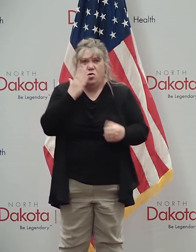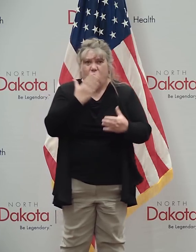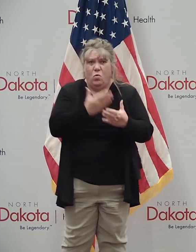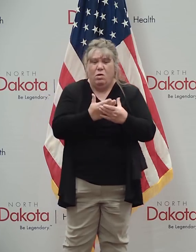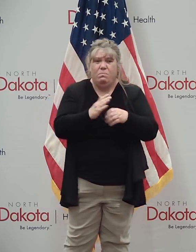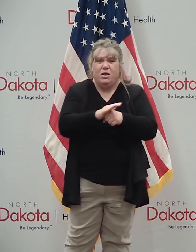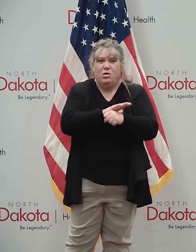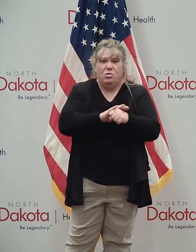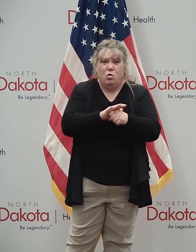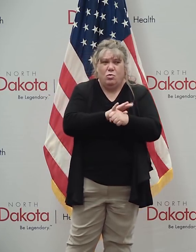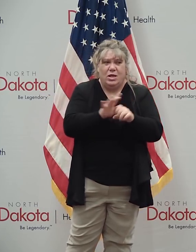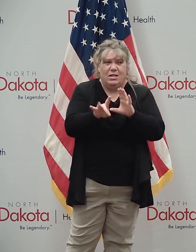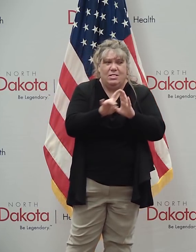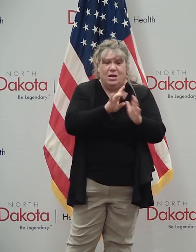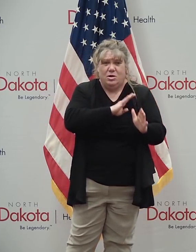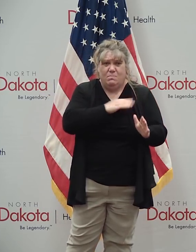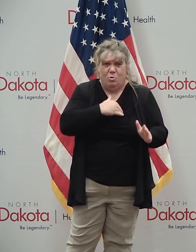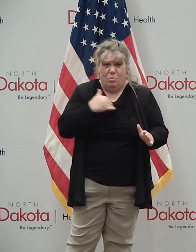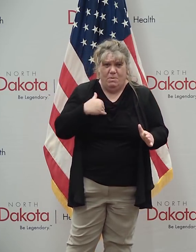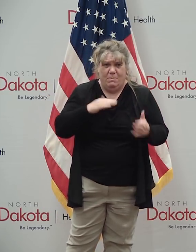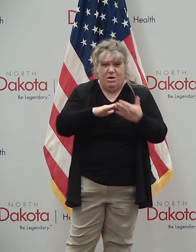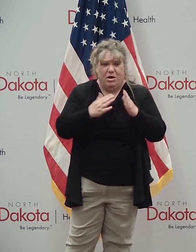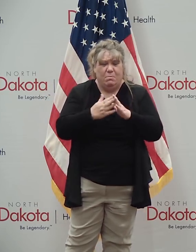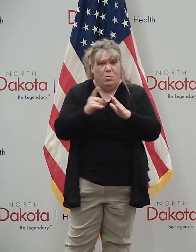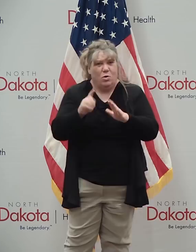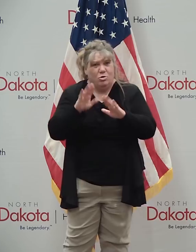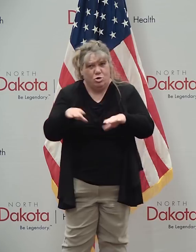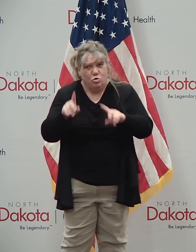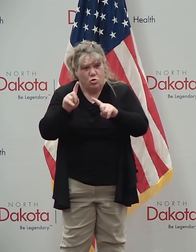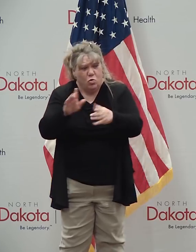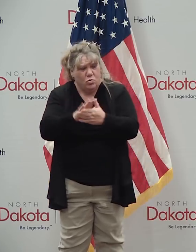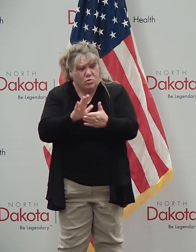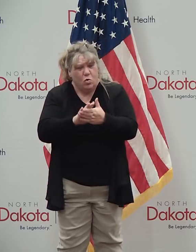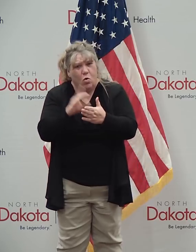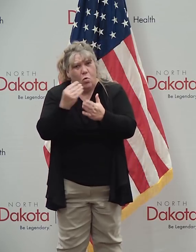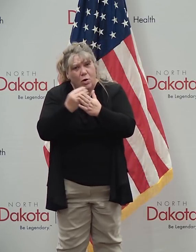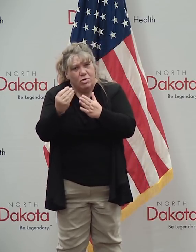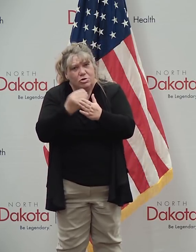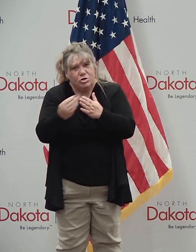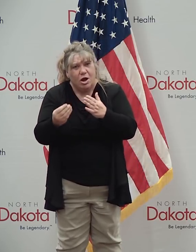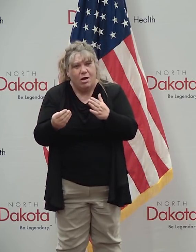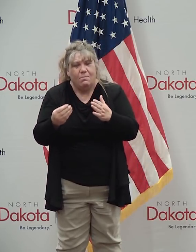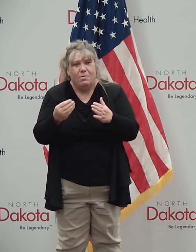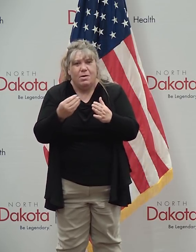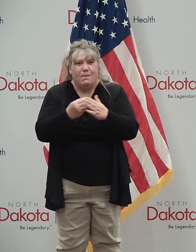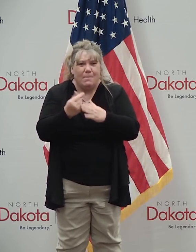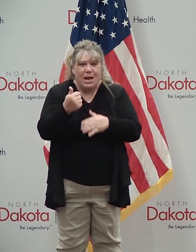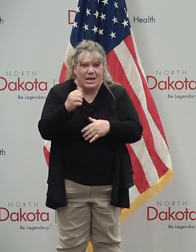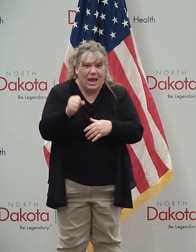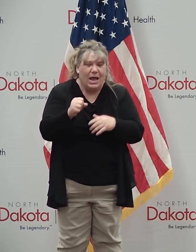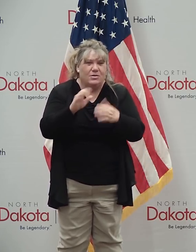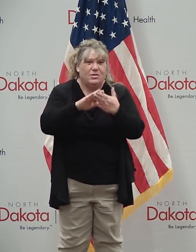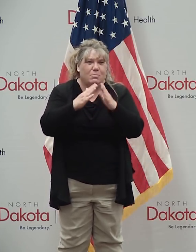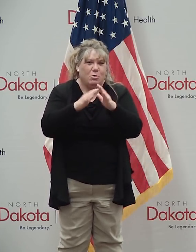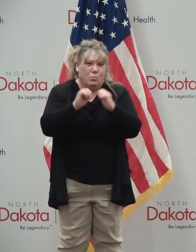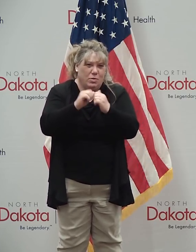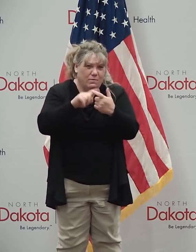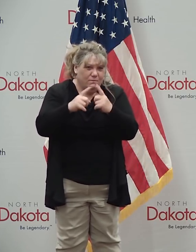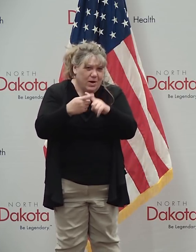locally elected board member within a community where your children go to school, where you shop and fill gas in the community with your friends and